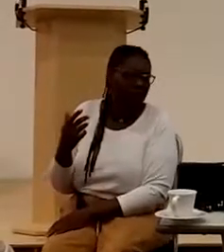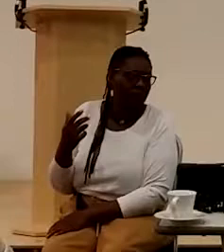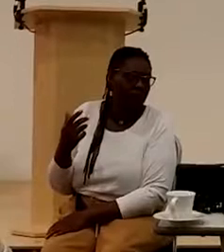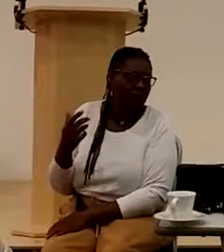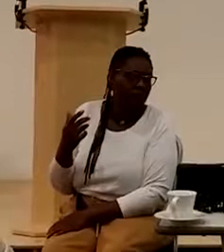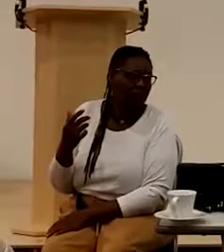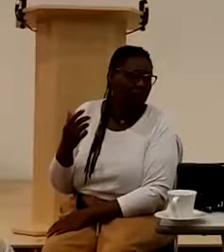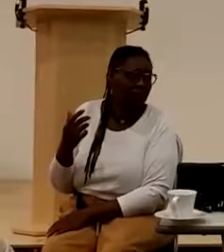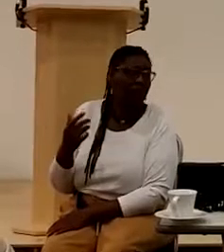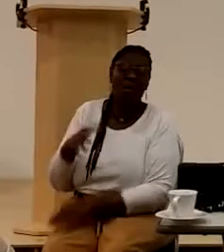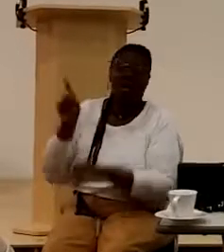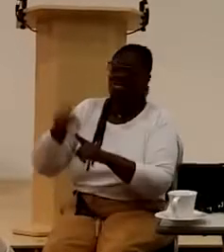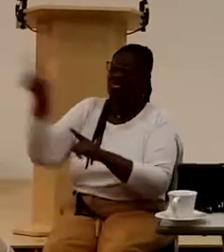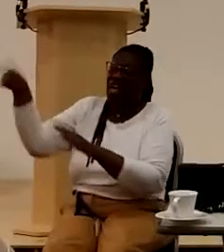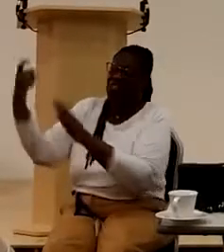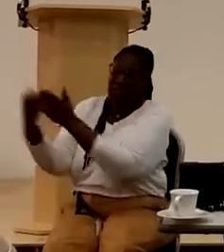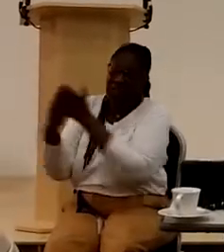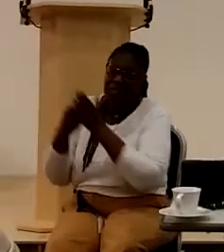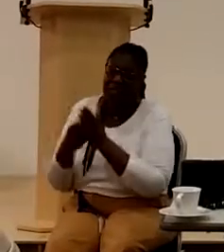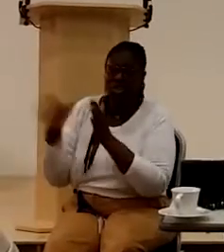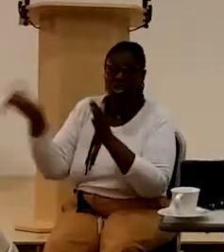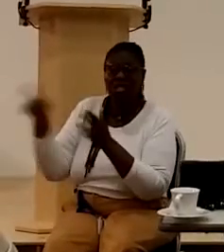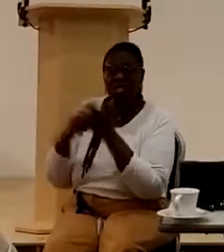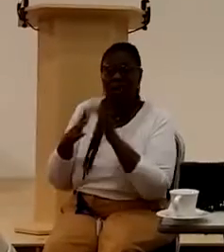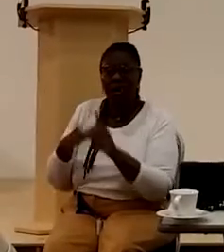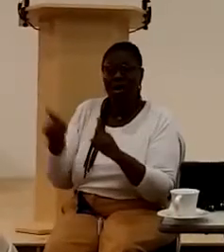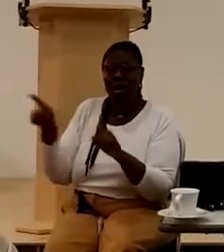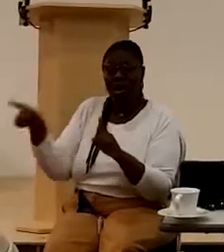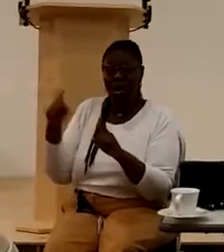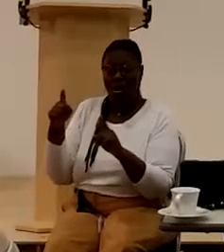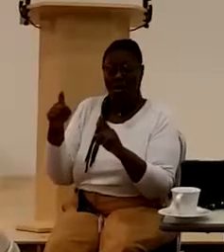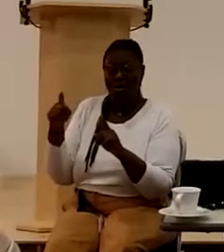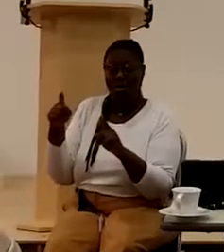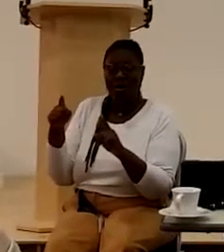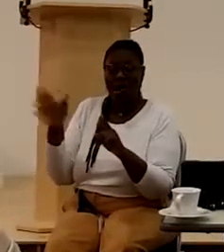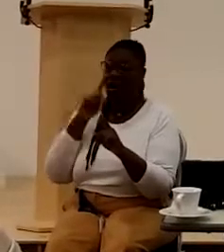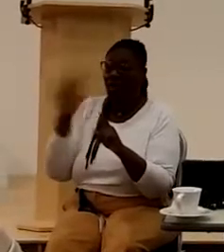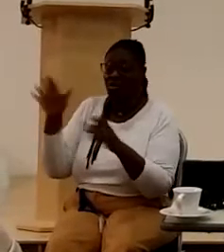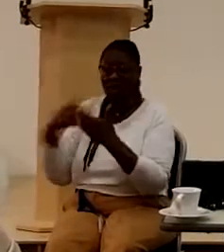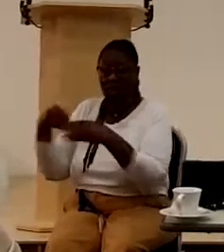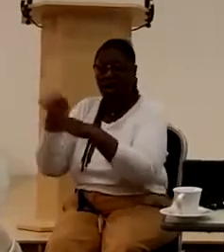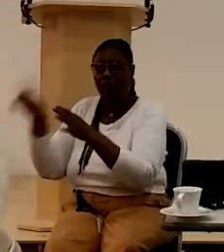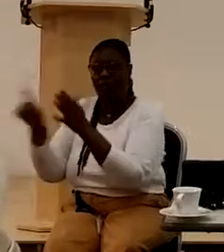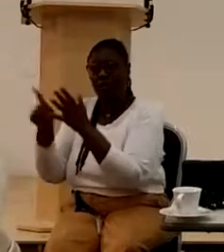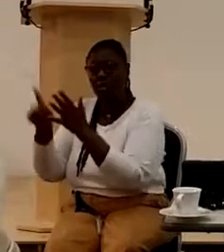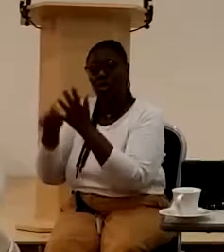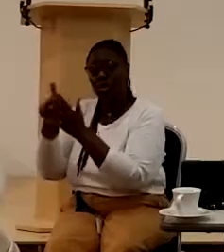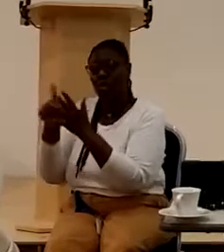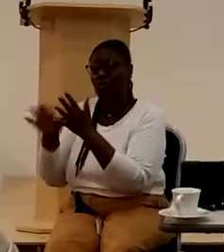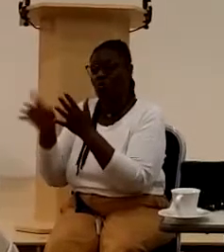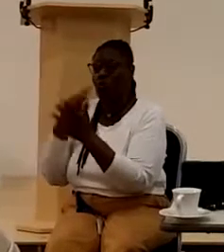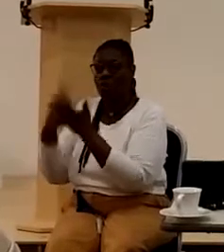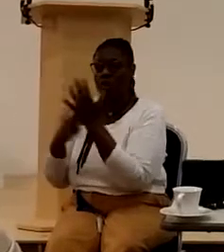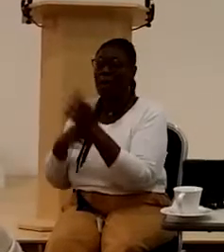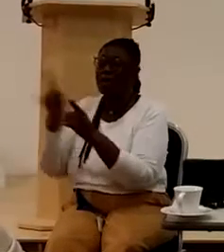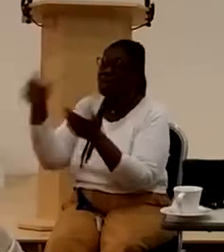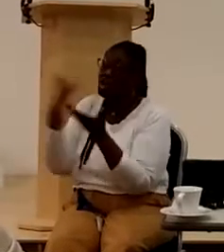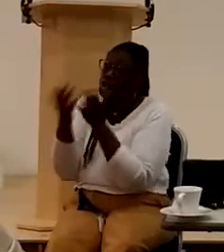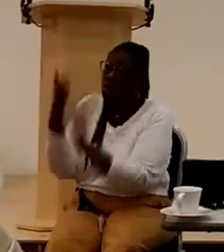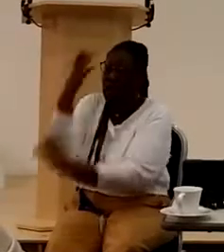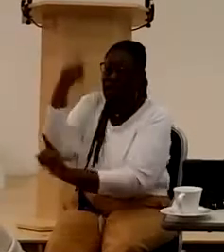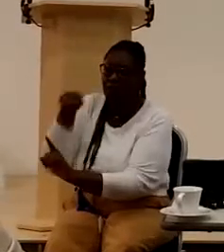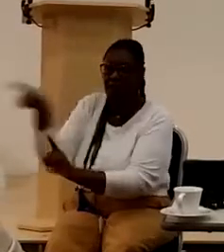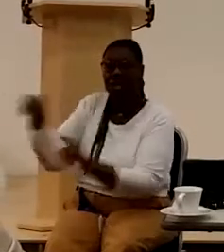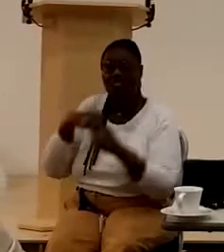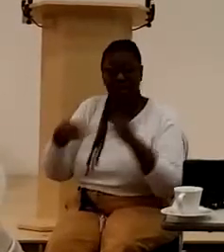teeth and its recommendations are unenforceable in UK or EU law, but it did shame the government. And the experience shows